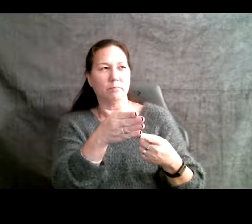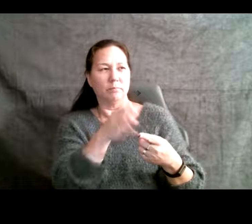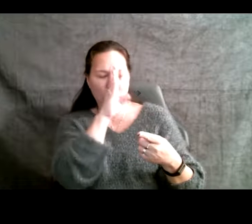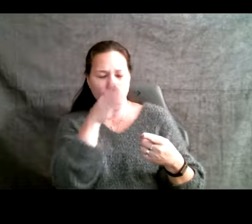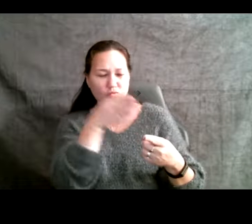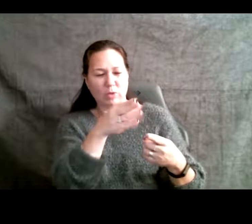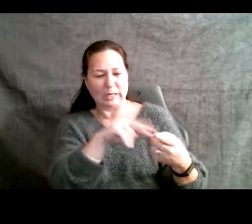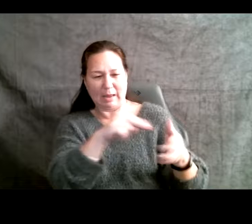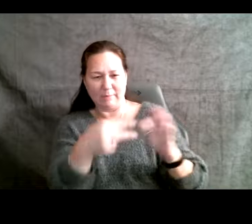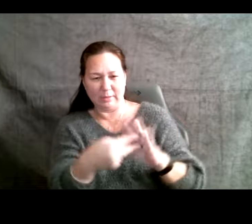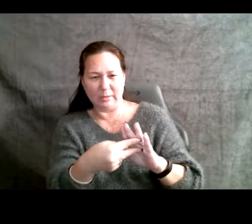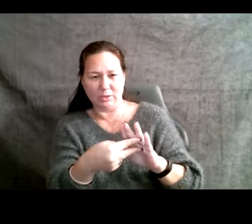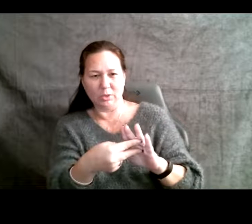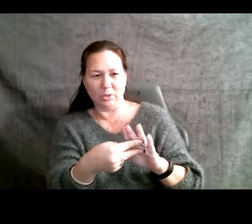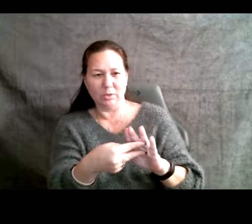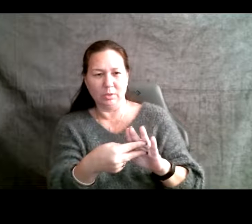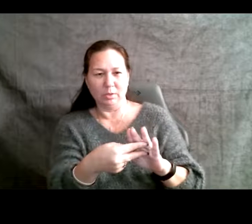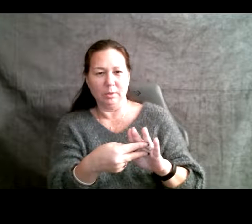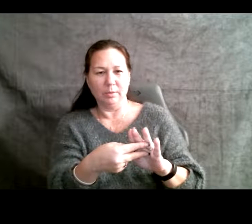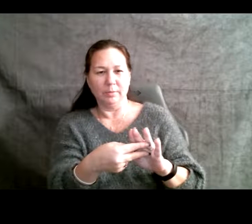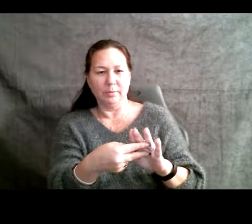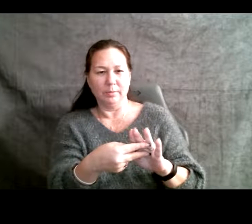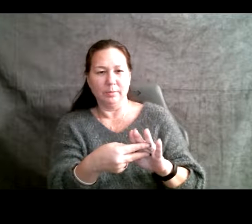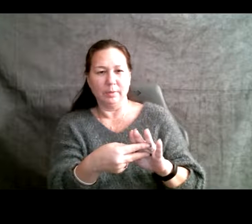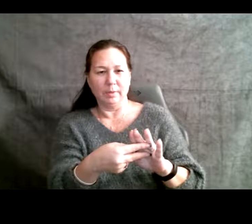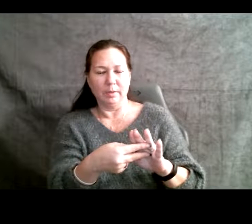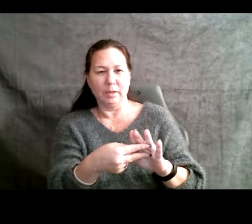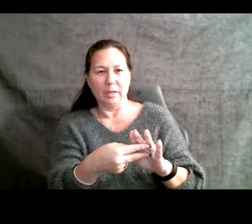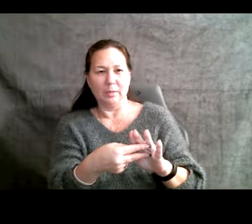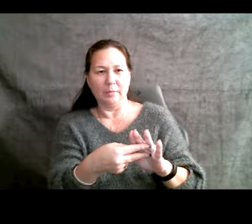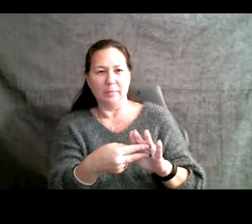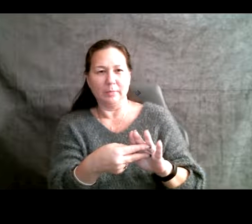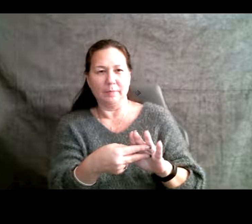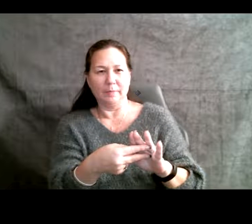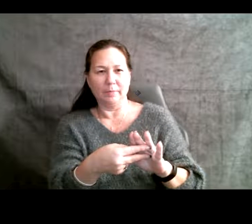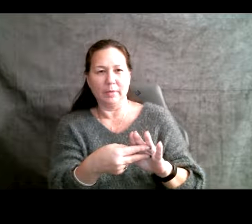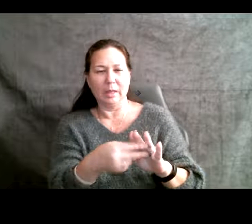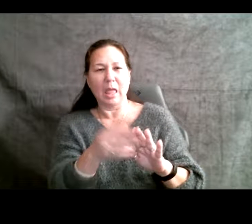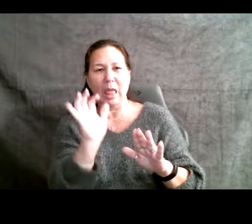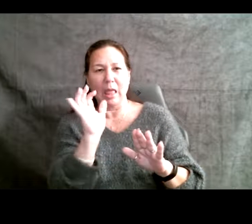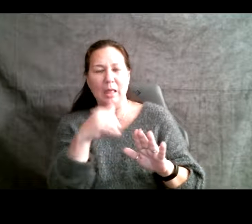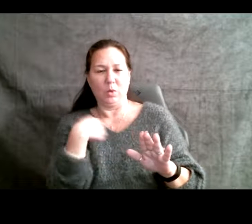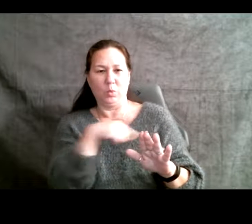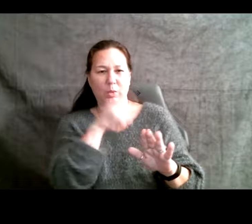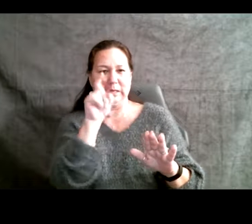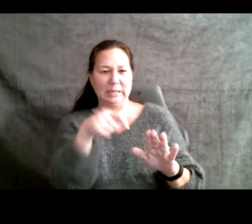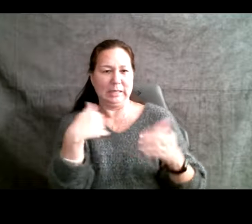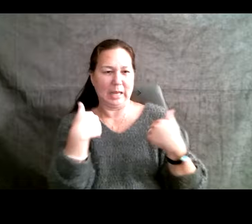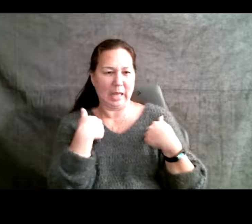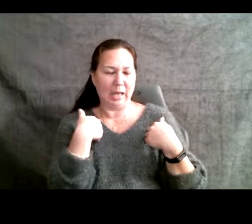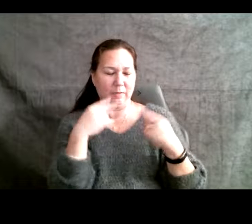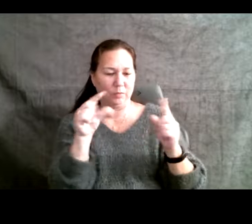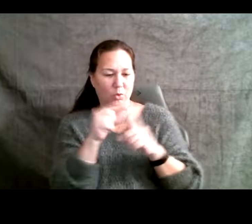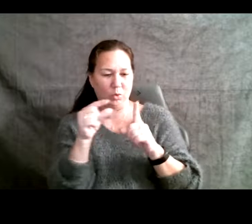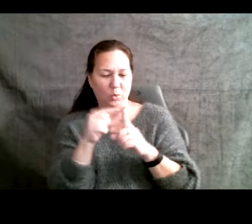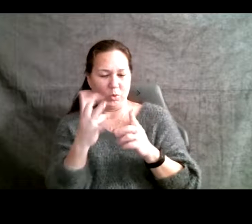Cher, as you said, of just, you know, we need to have the words that include